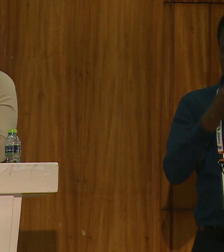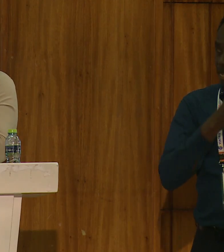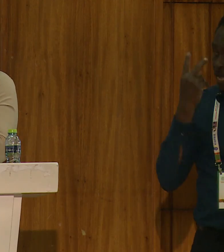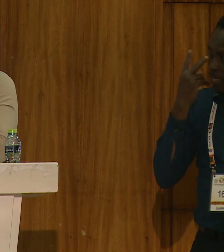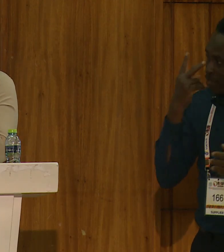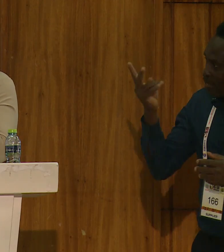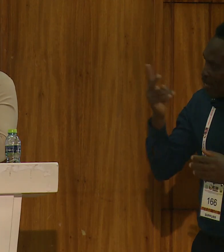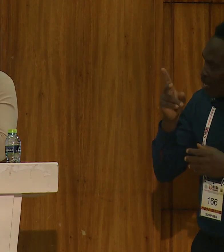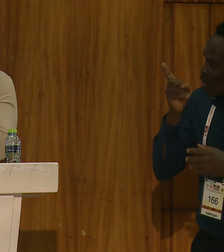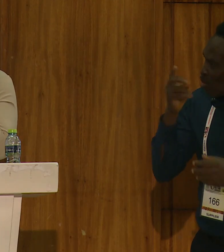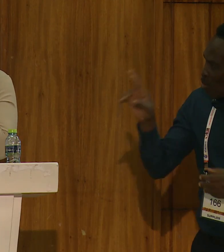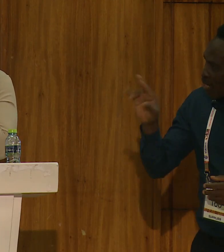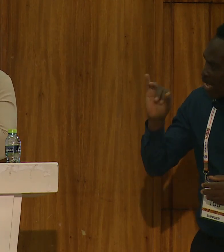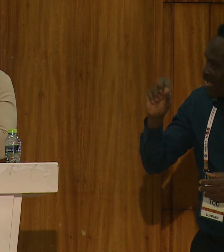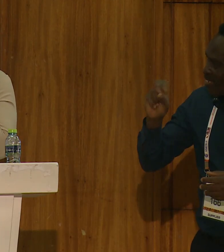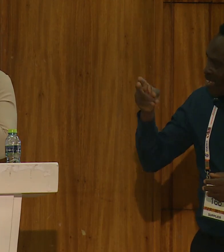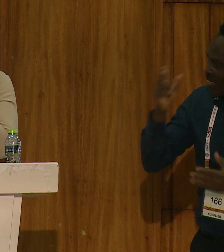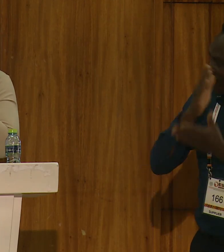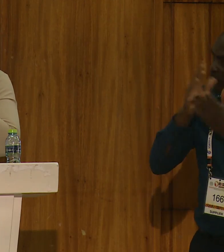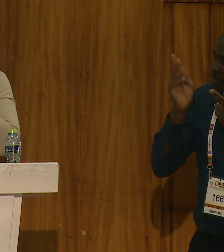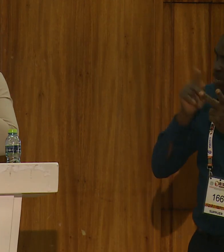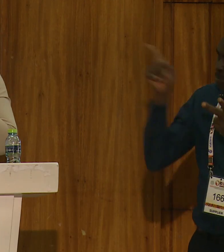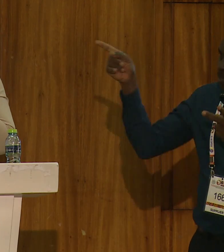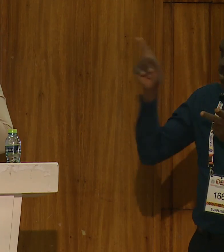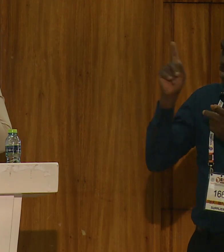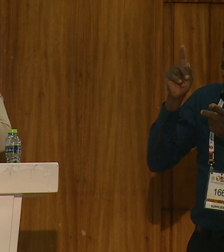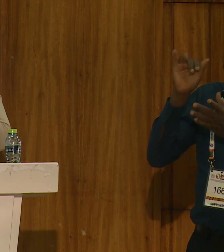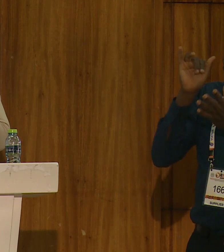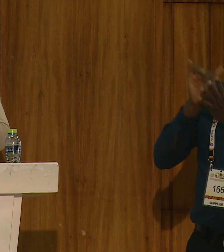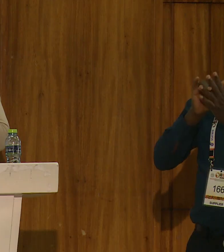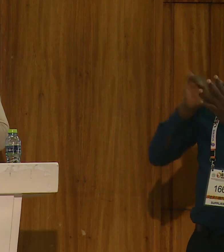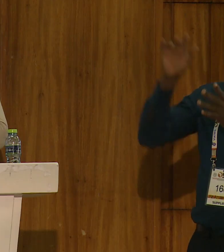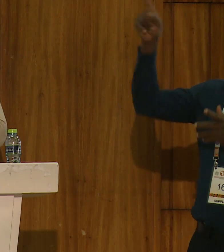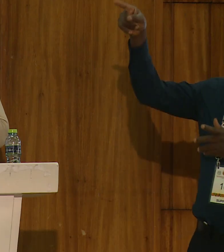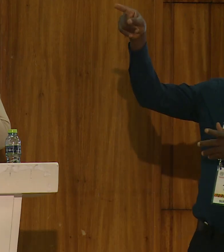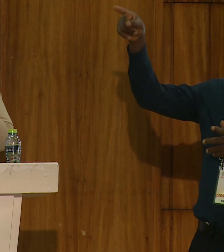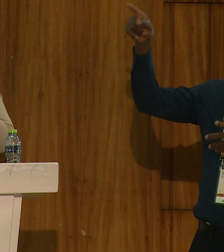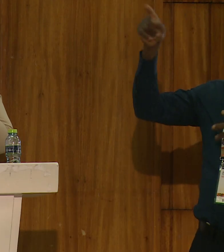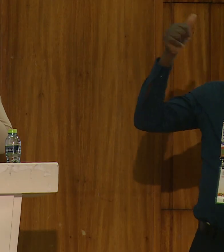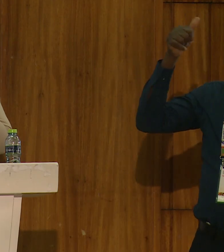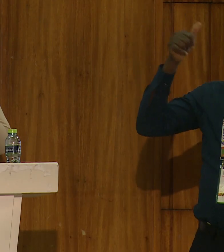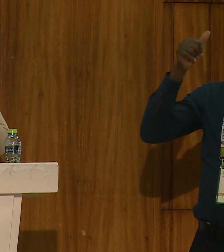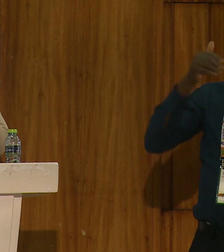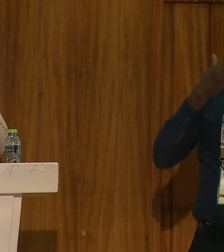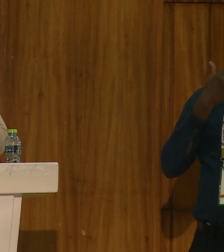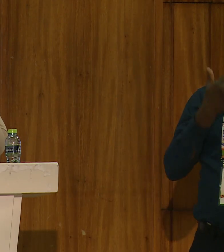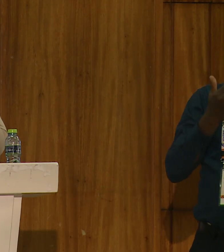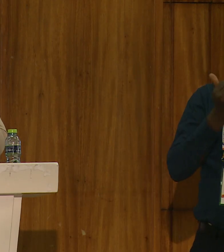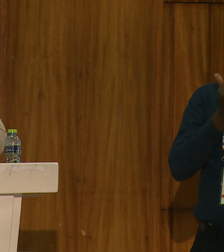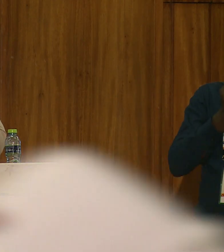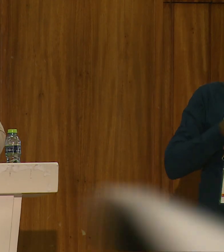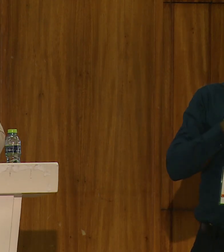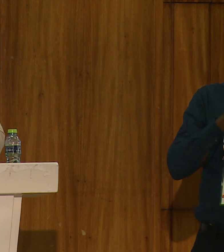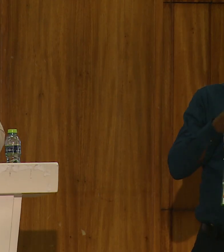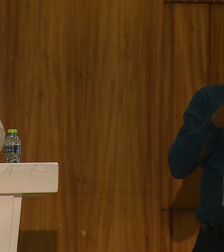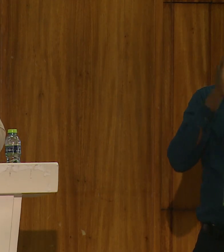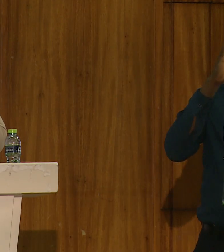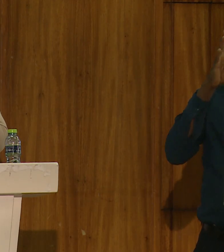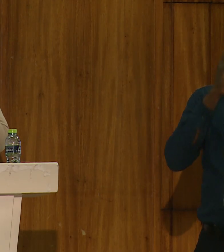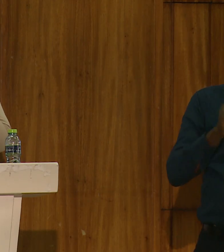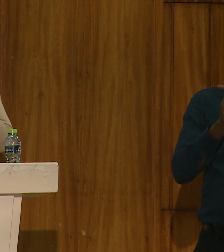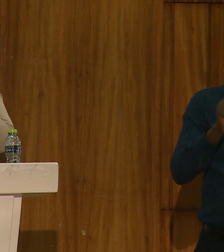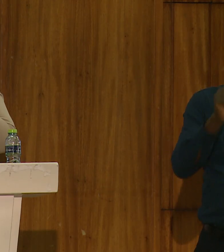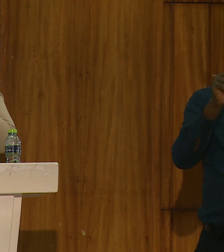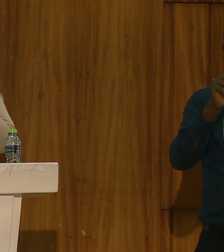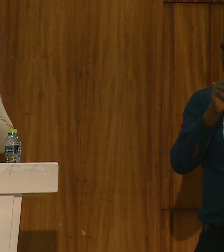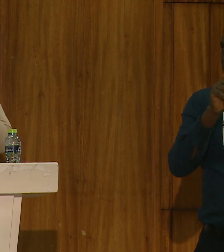Issa somewhere, who was very instrumental in the RAMCA strategy, which led to some of these innovations. And